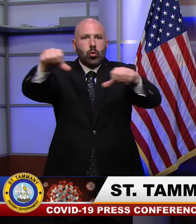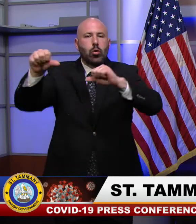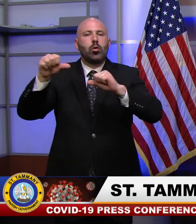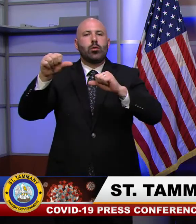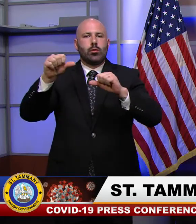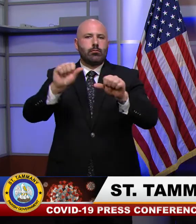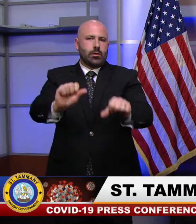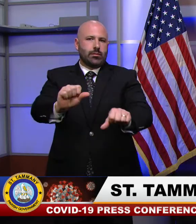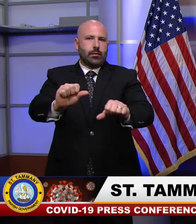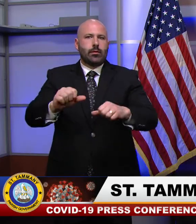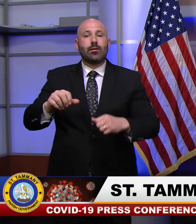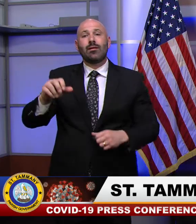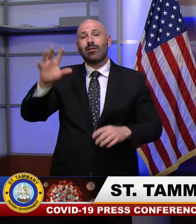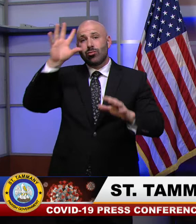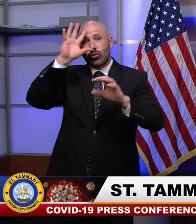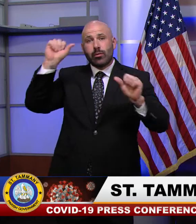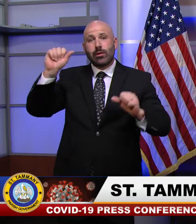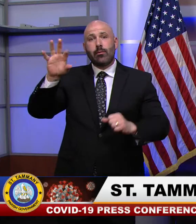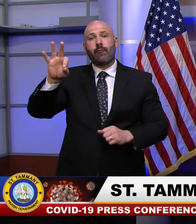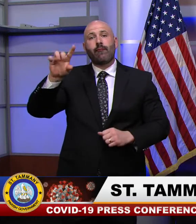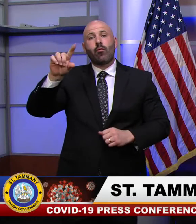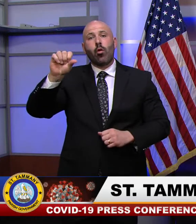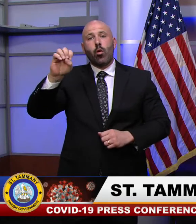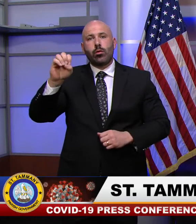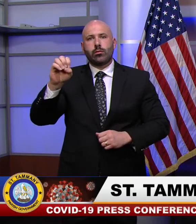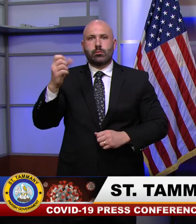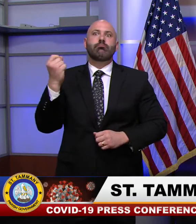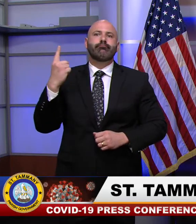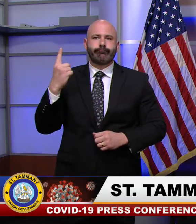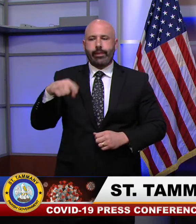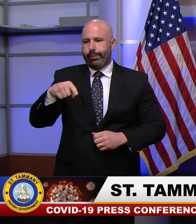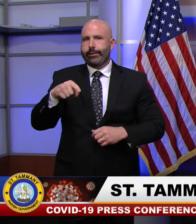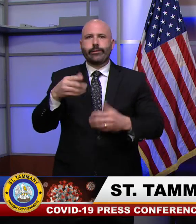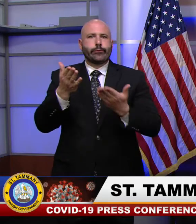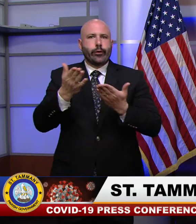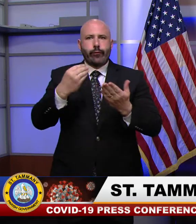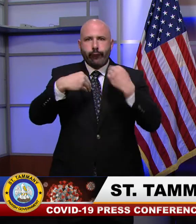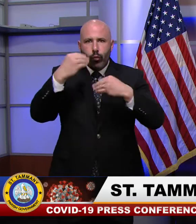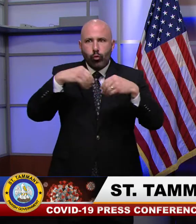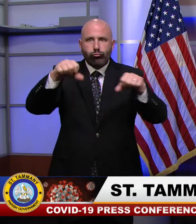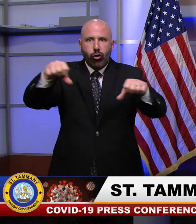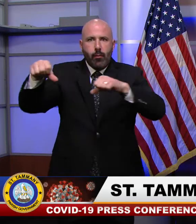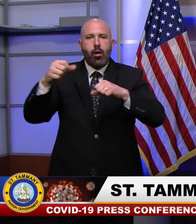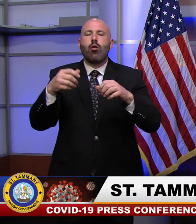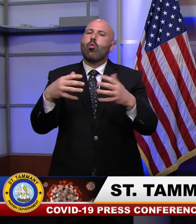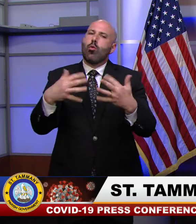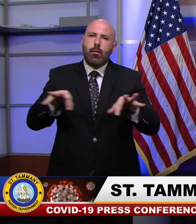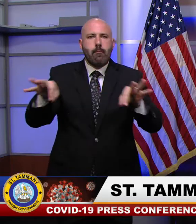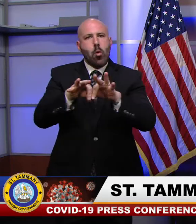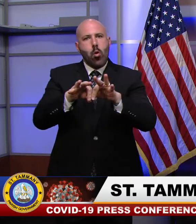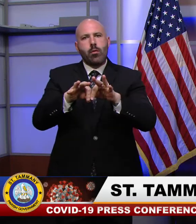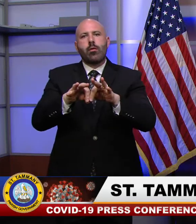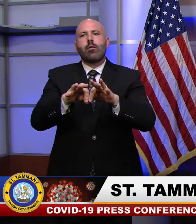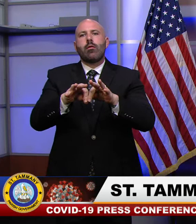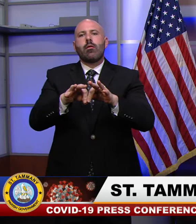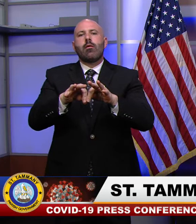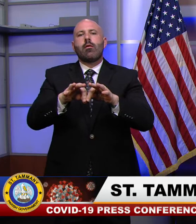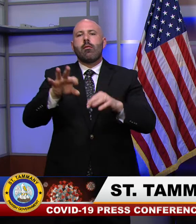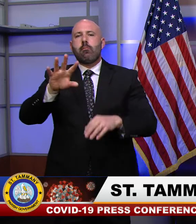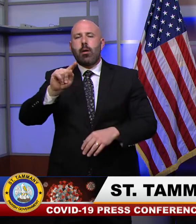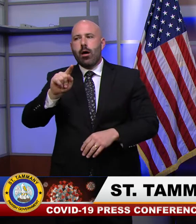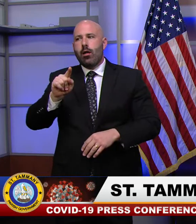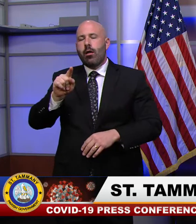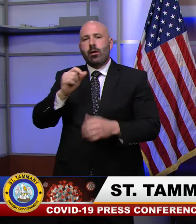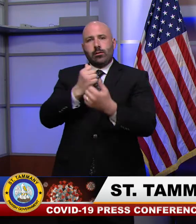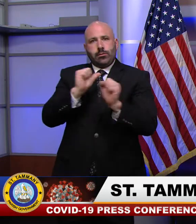realizes this is an important service for our families in need at this time, but says the safety and health of